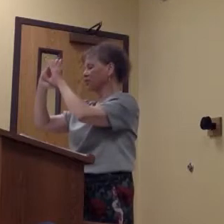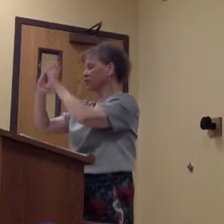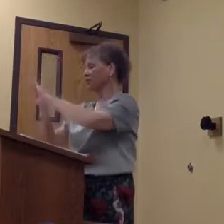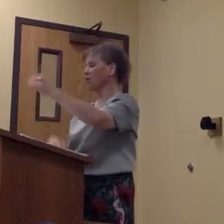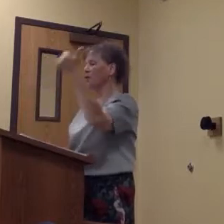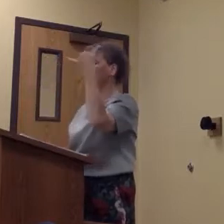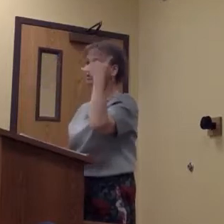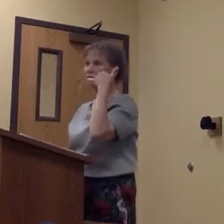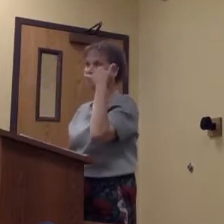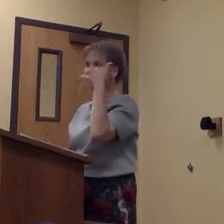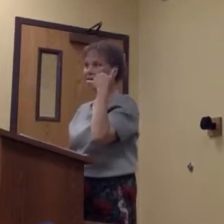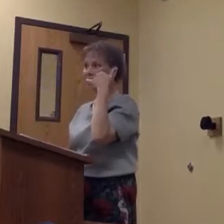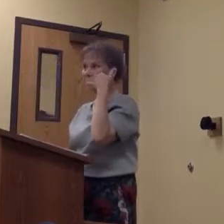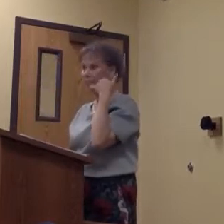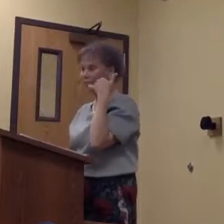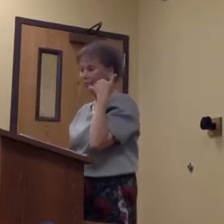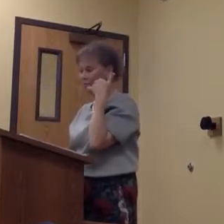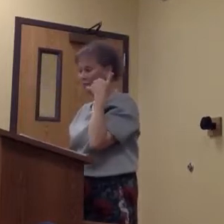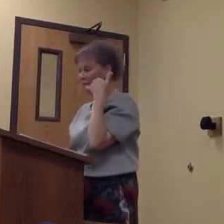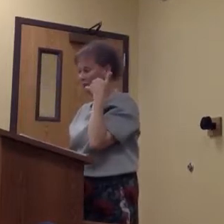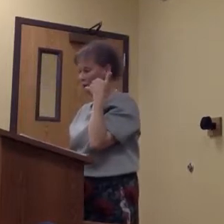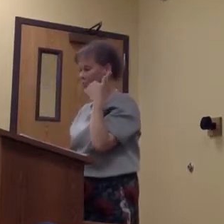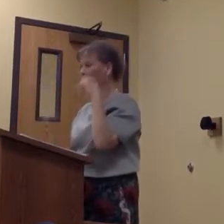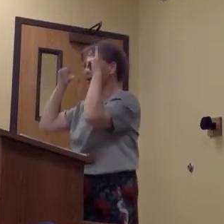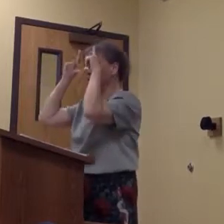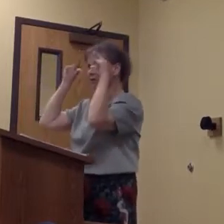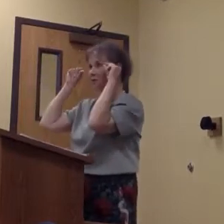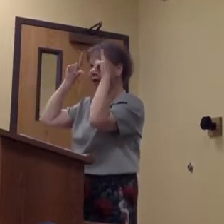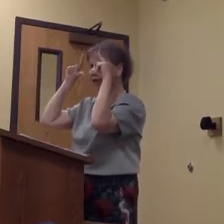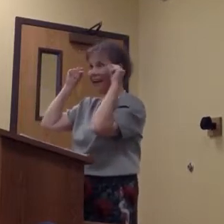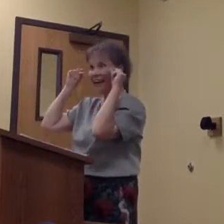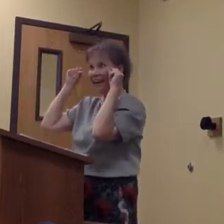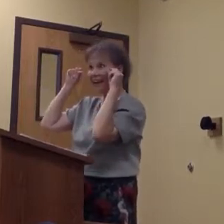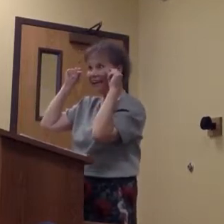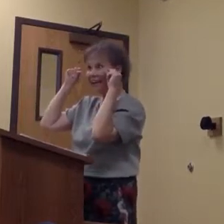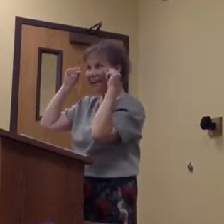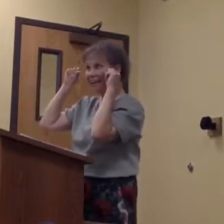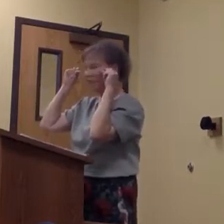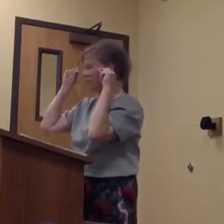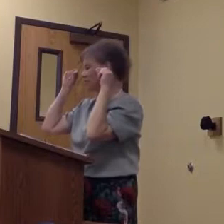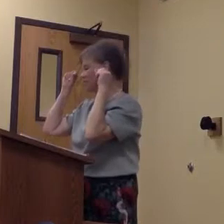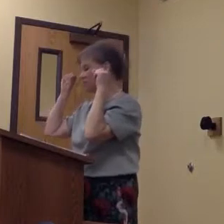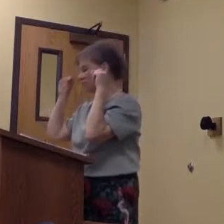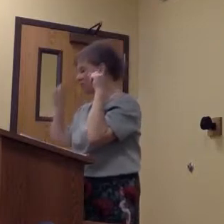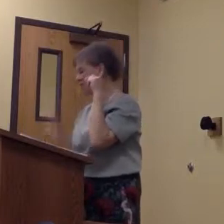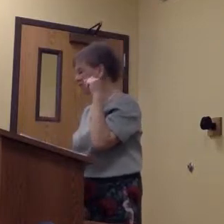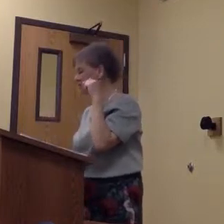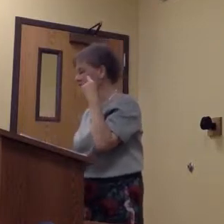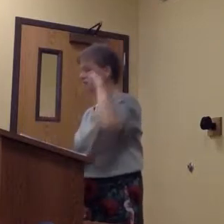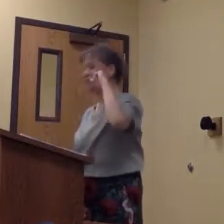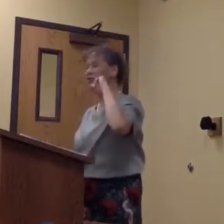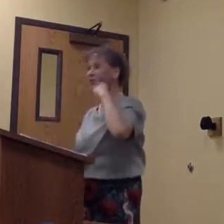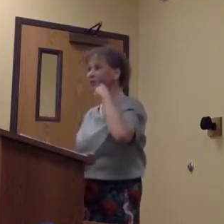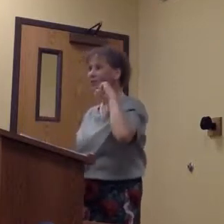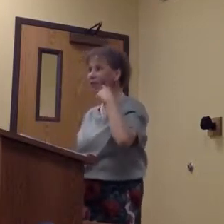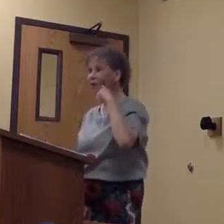Picture. We know this one already. Phone. We know this one already. Oh, just cross these off. You know this one